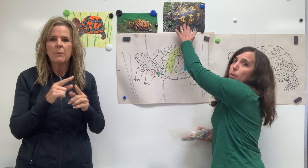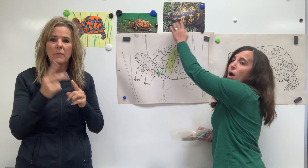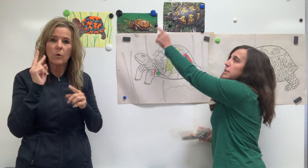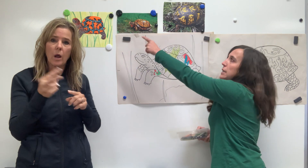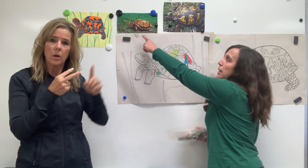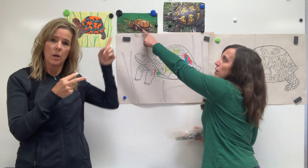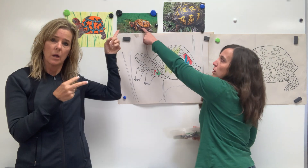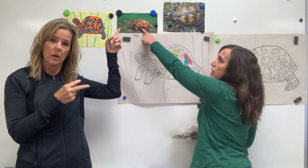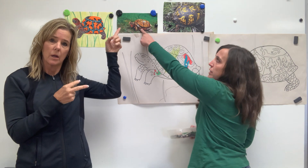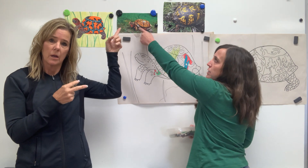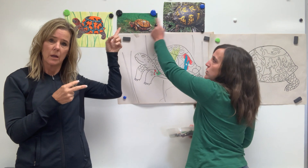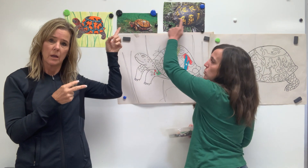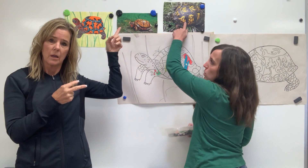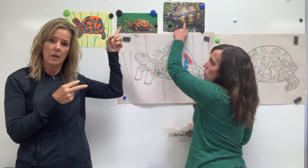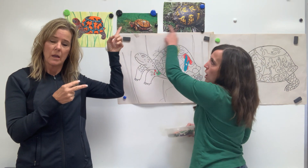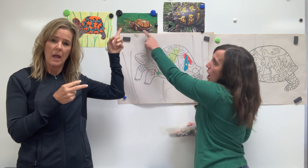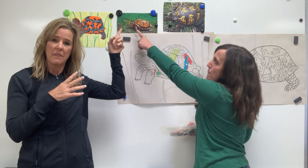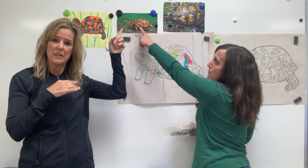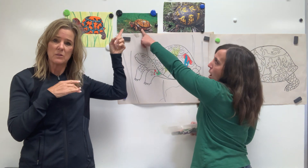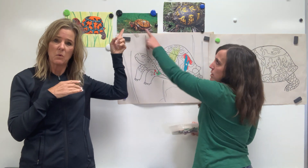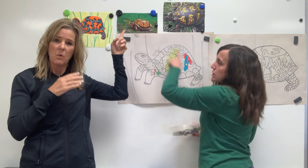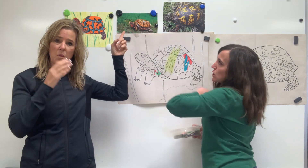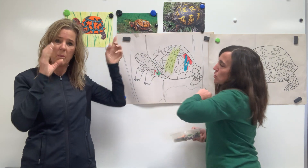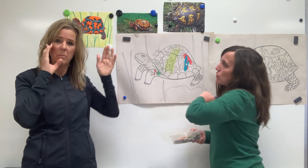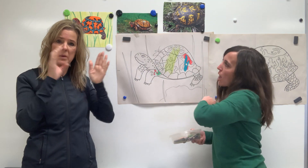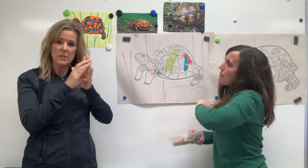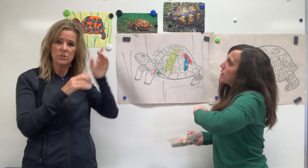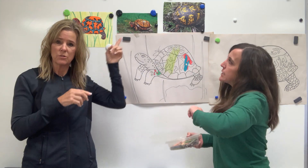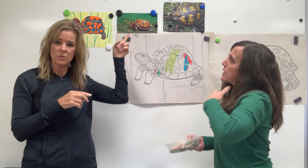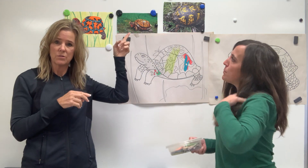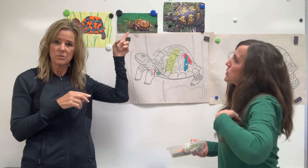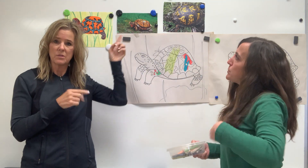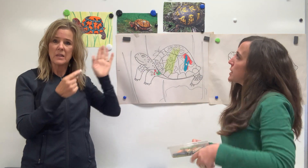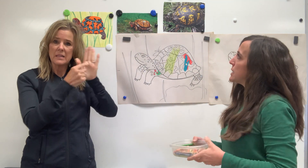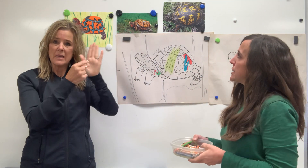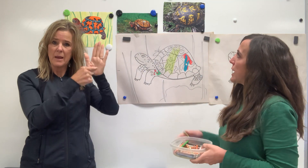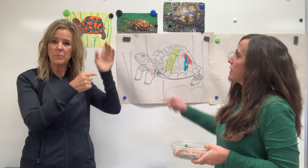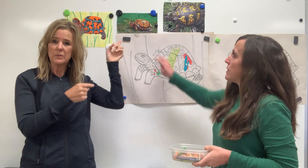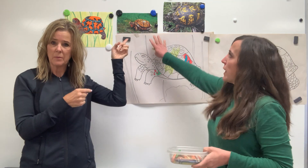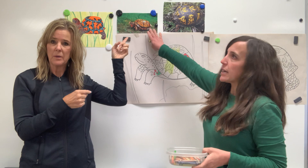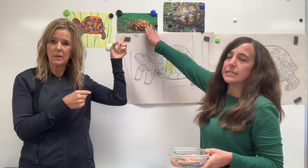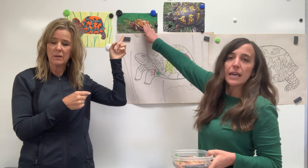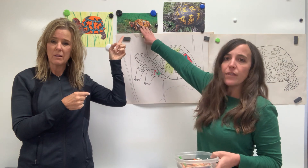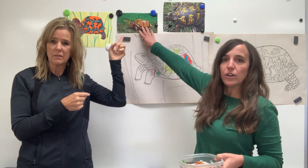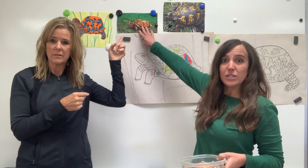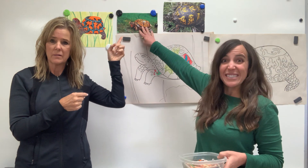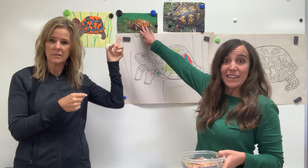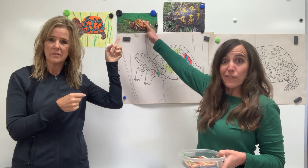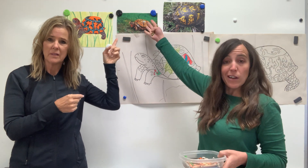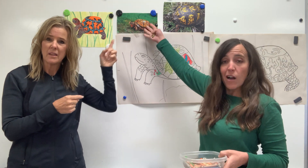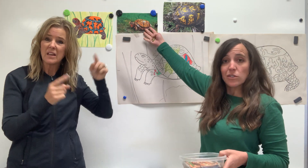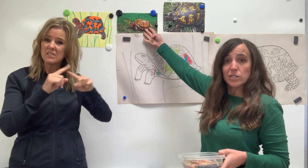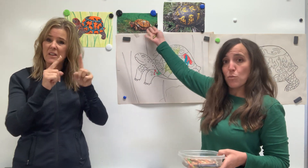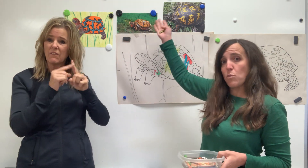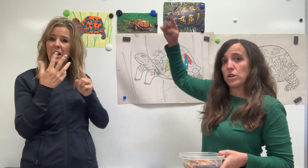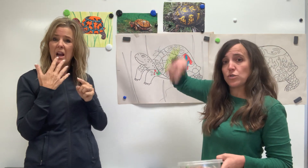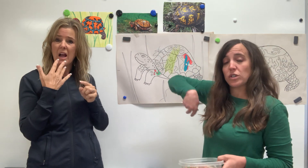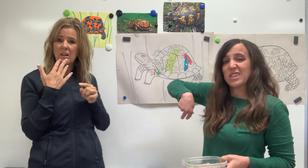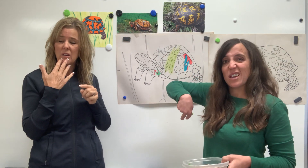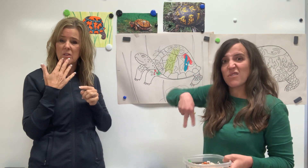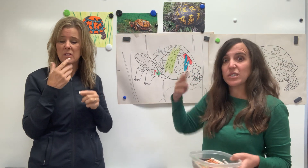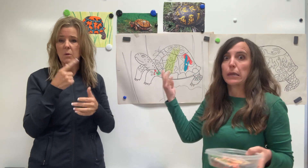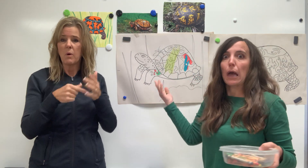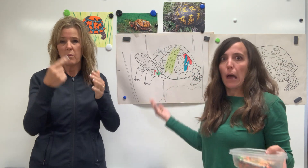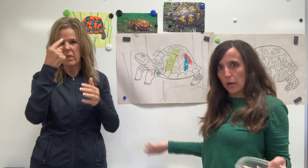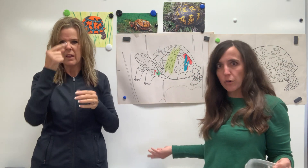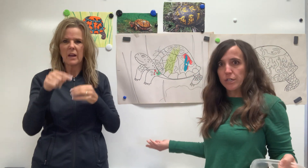look, pause it and look at these cool box turtle examples, because they, like I said, there's different colors than what we usually